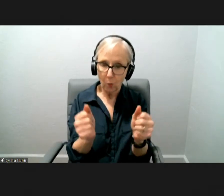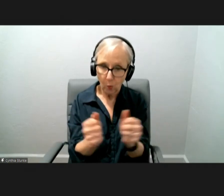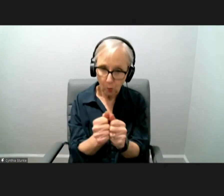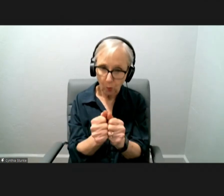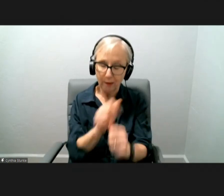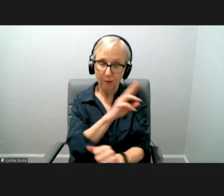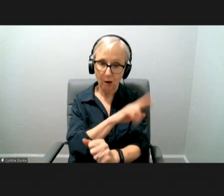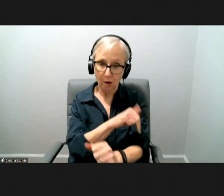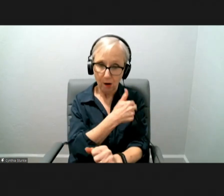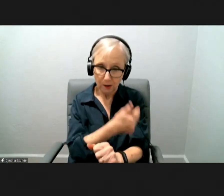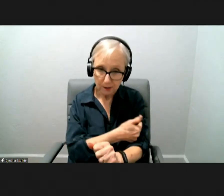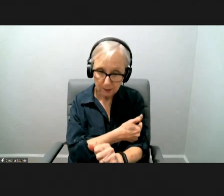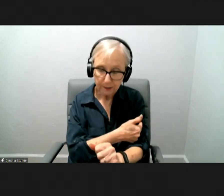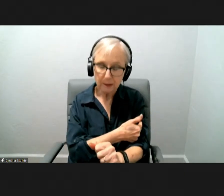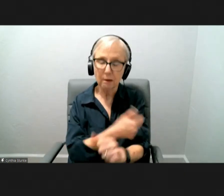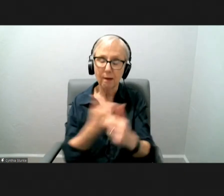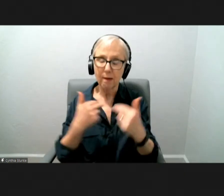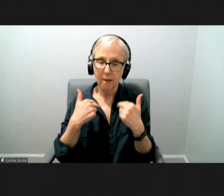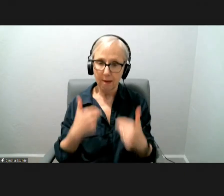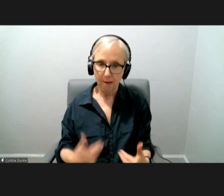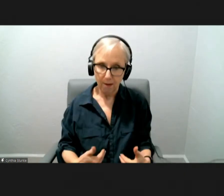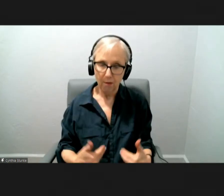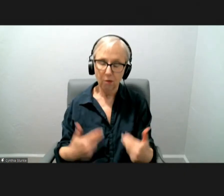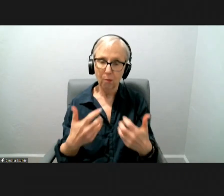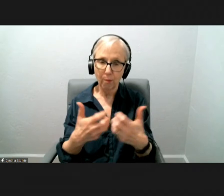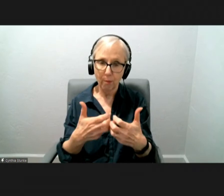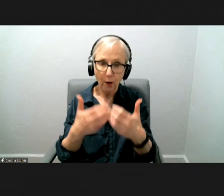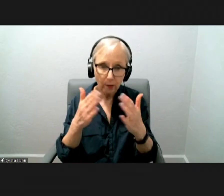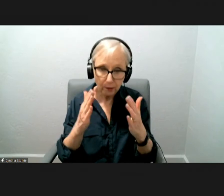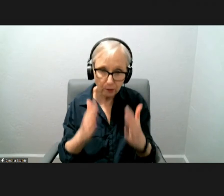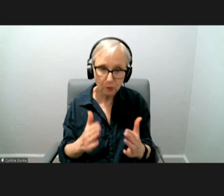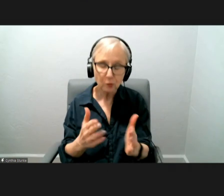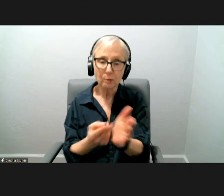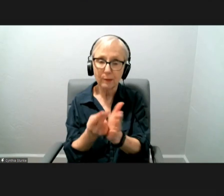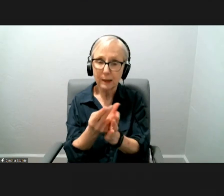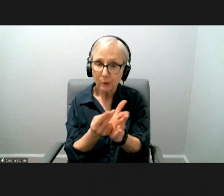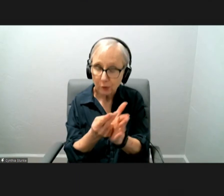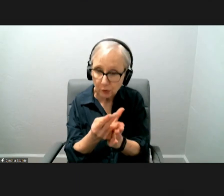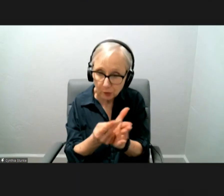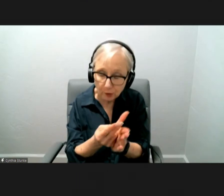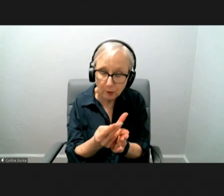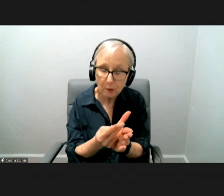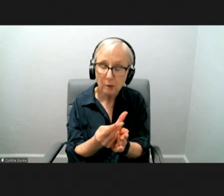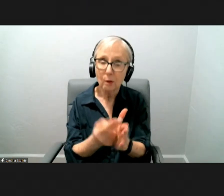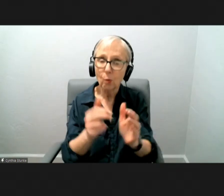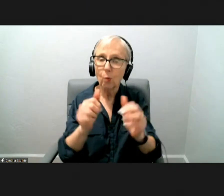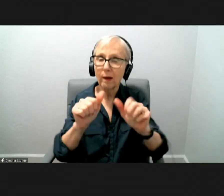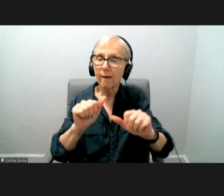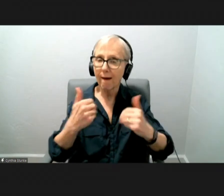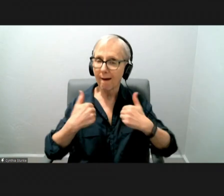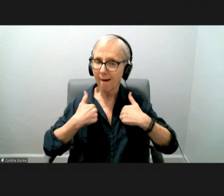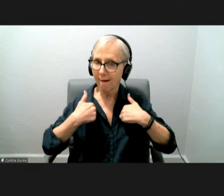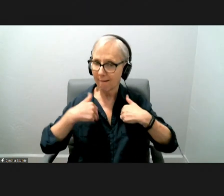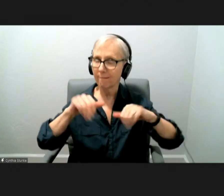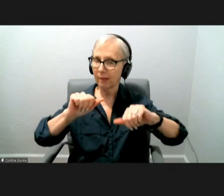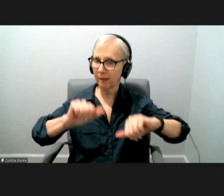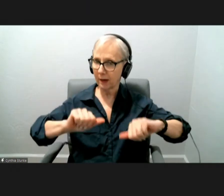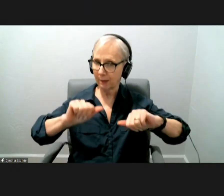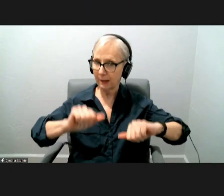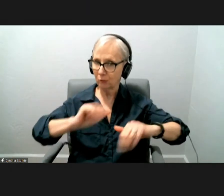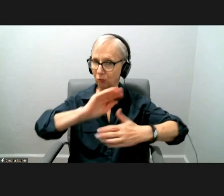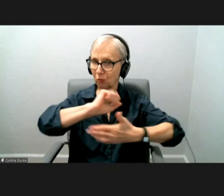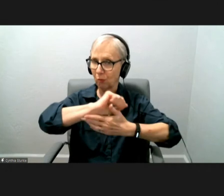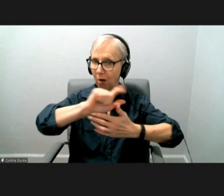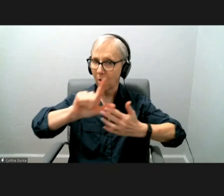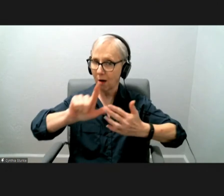our hospitals, our healthcare system partners to ensure that we have the capacity to do all of the